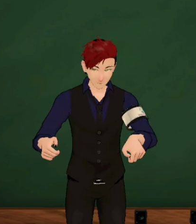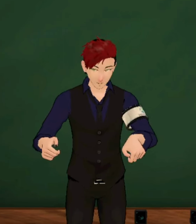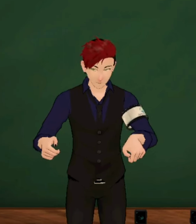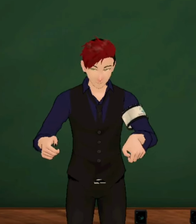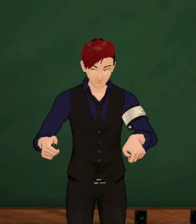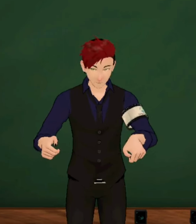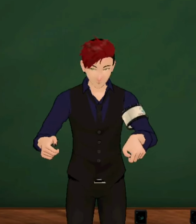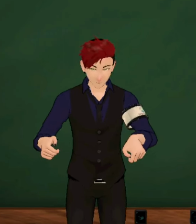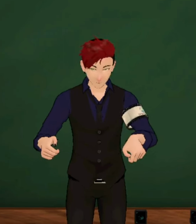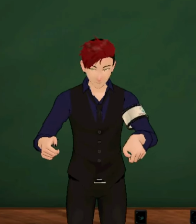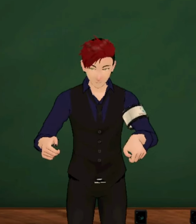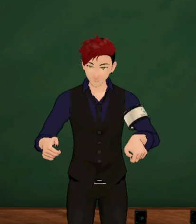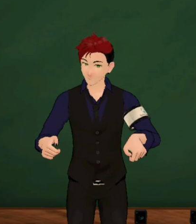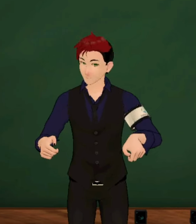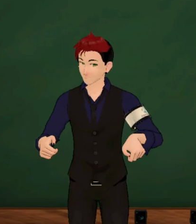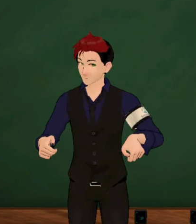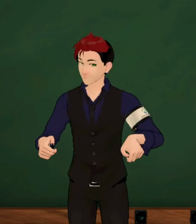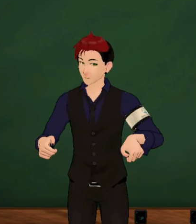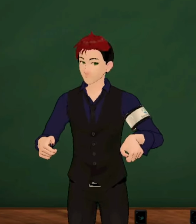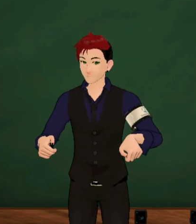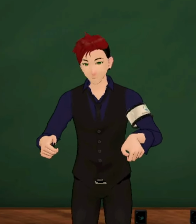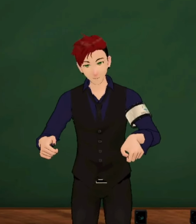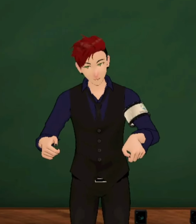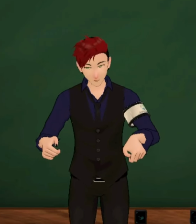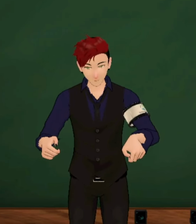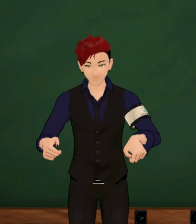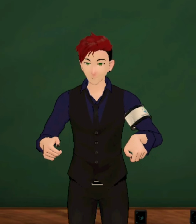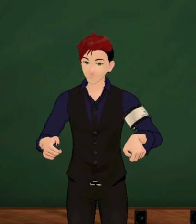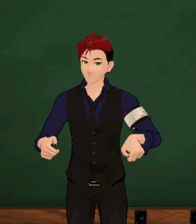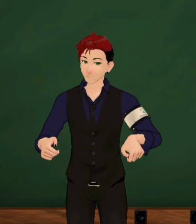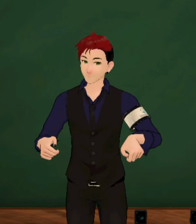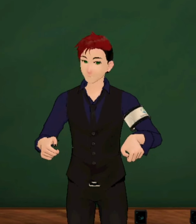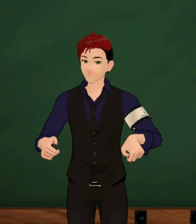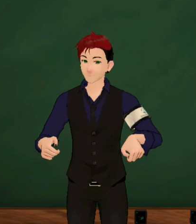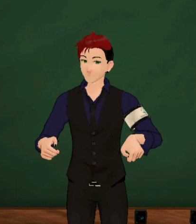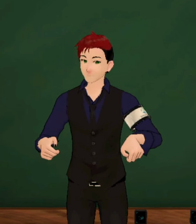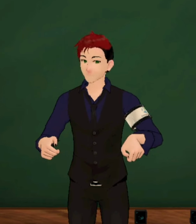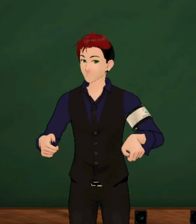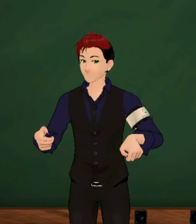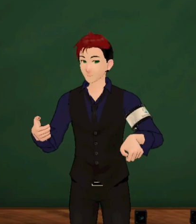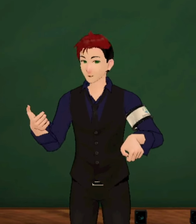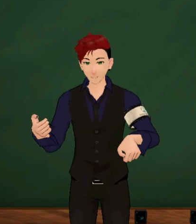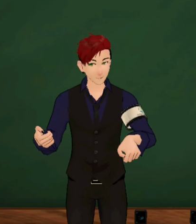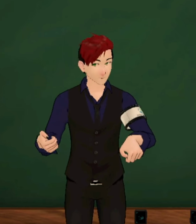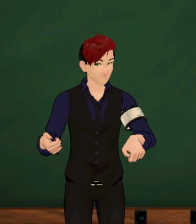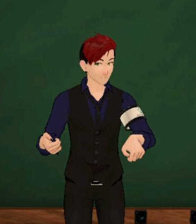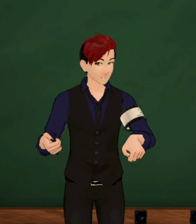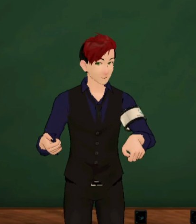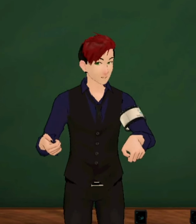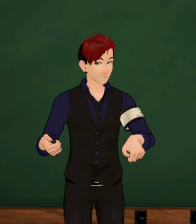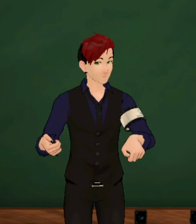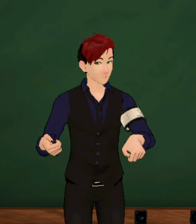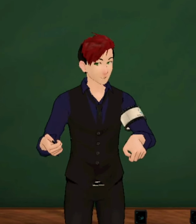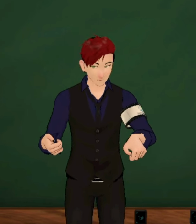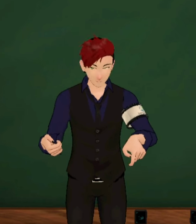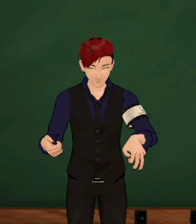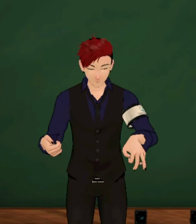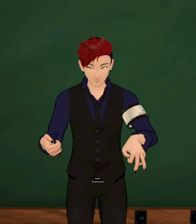struggle with spelling. So it's a little funny. It's a little funny to watch. I mean, I use the build tool Still on getting the some points. website, and I do